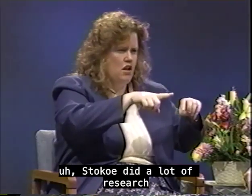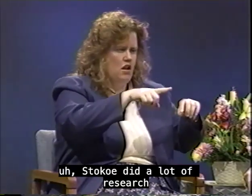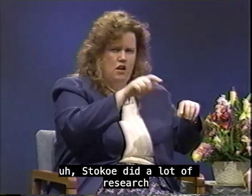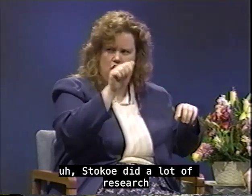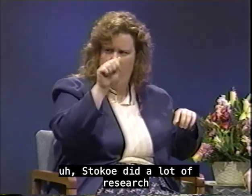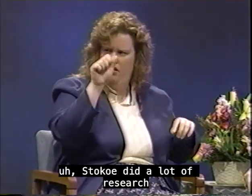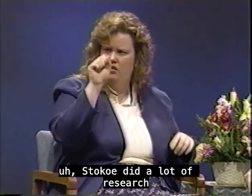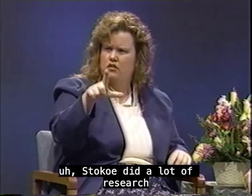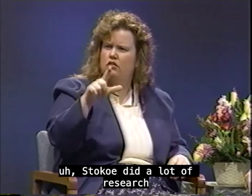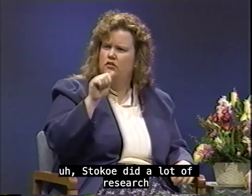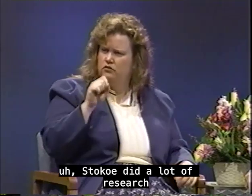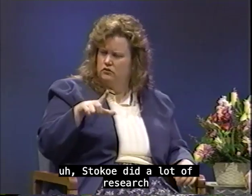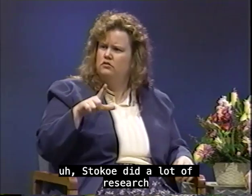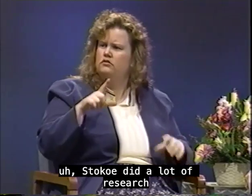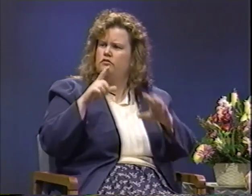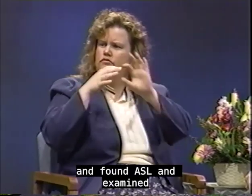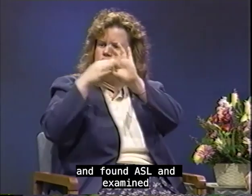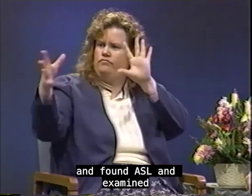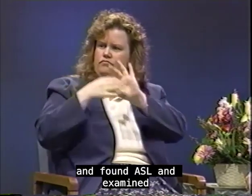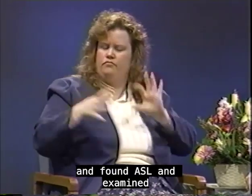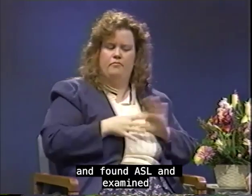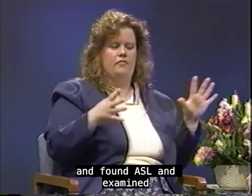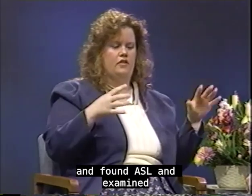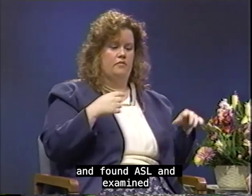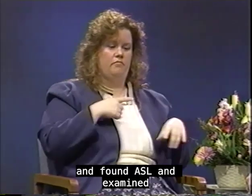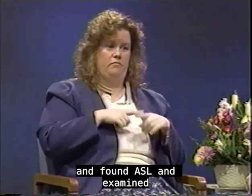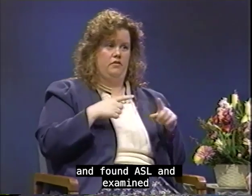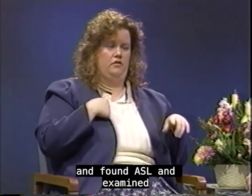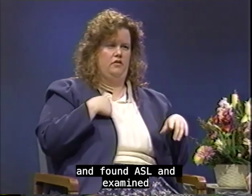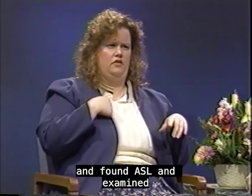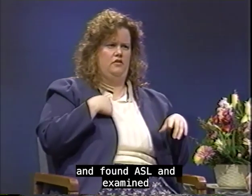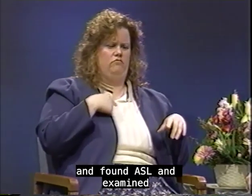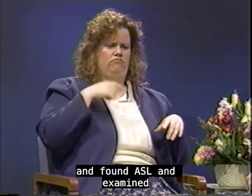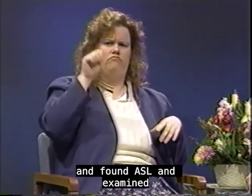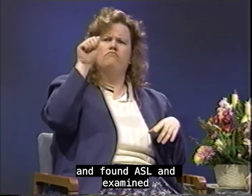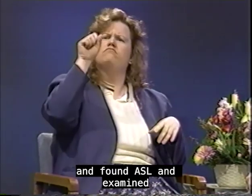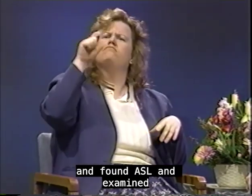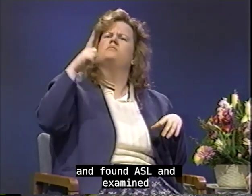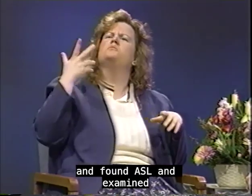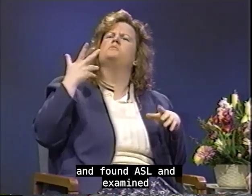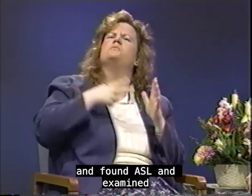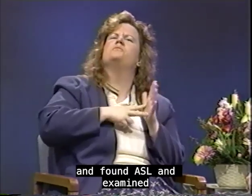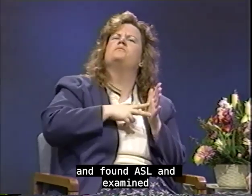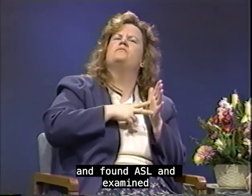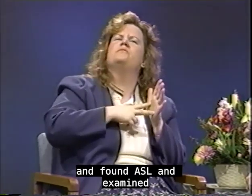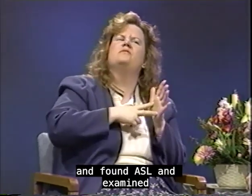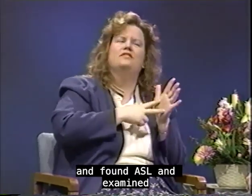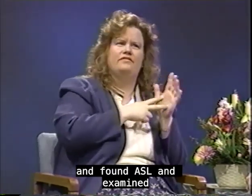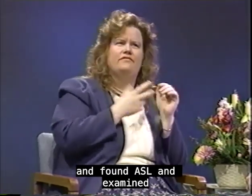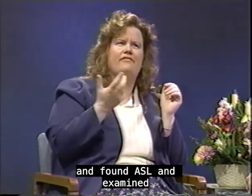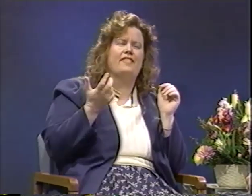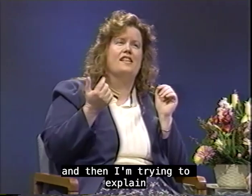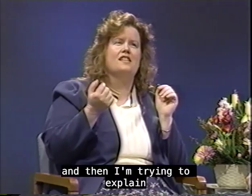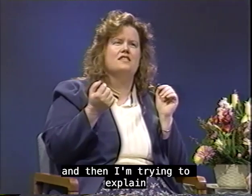did a lot of research and found ASL and examined all the different parts of it, and